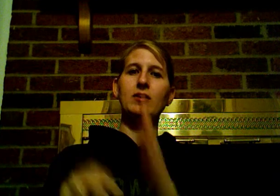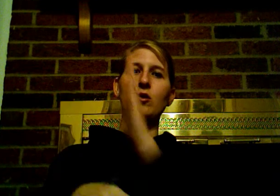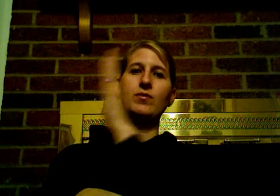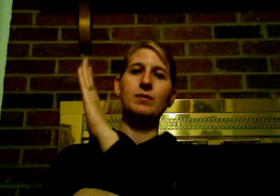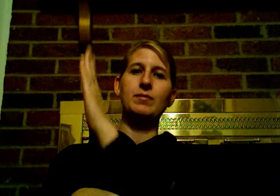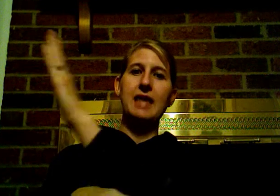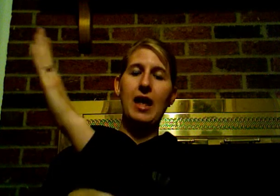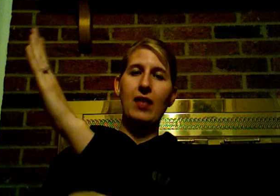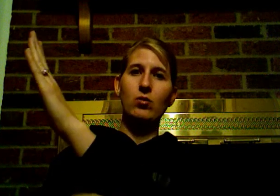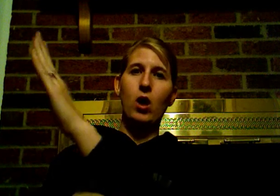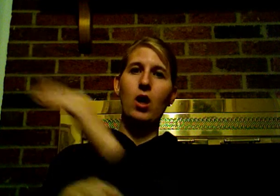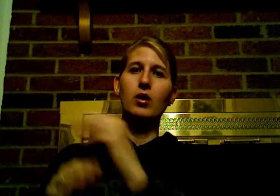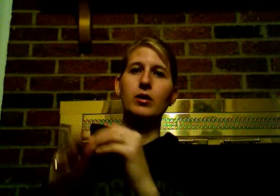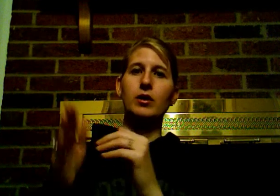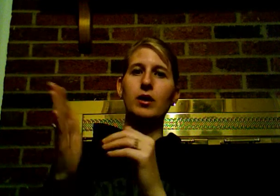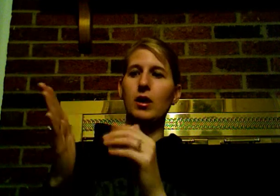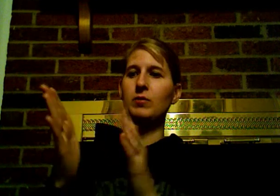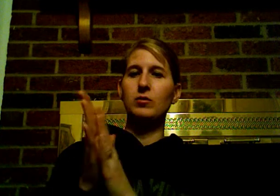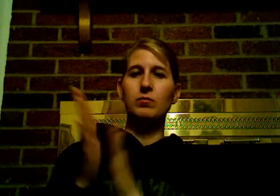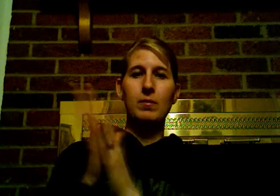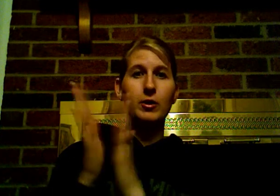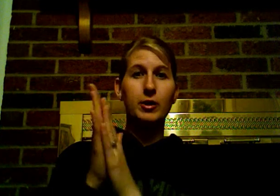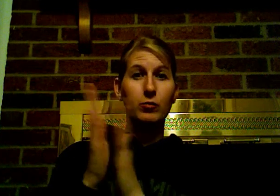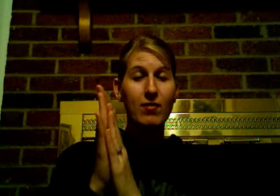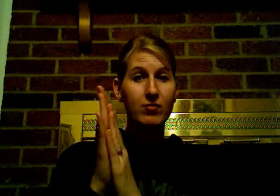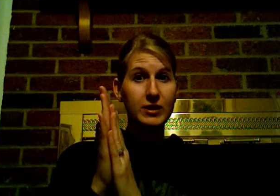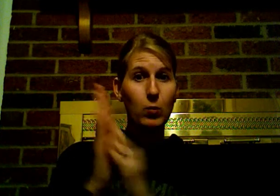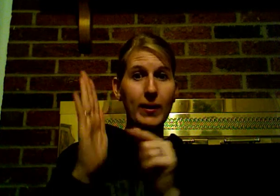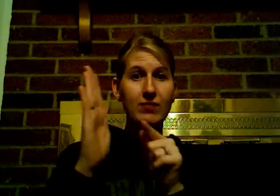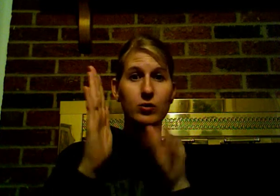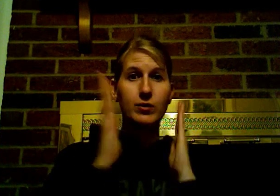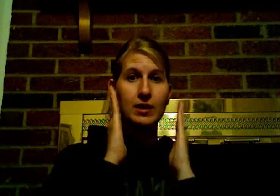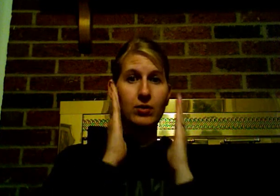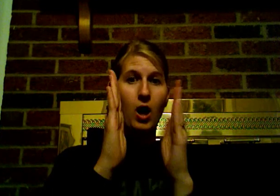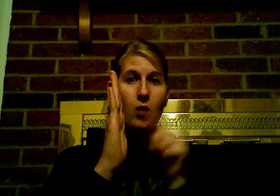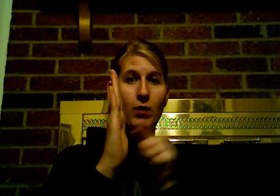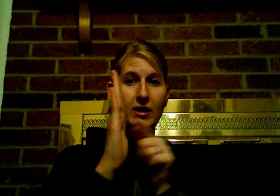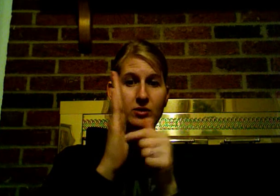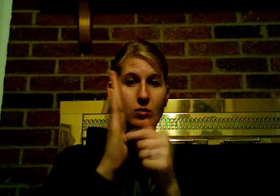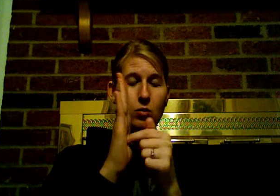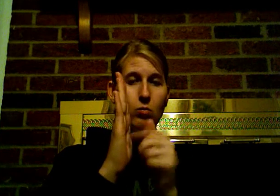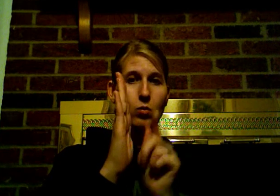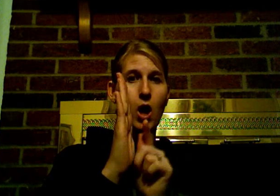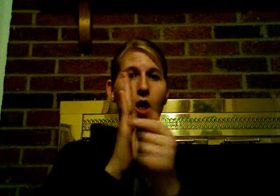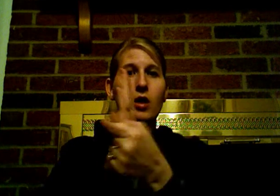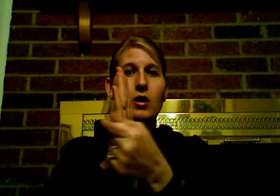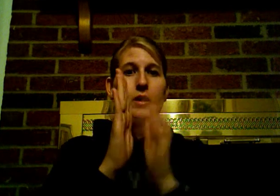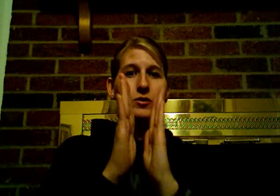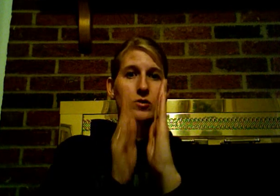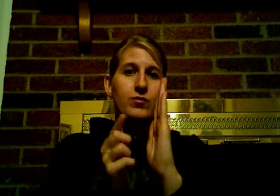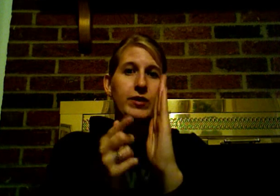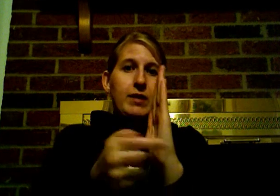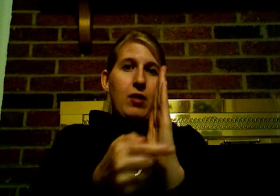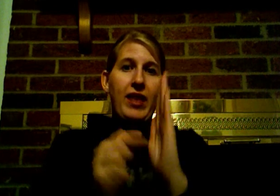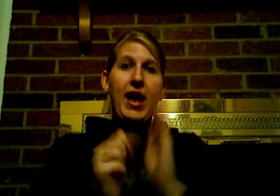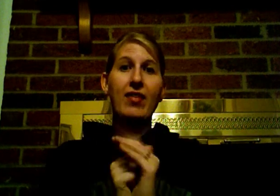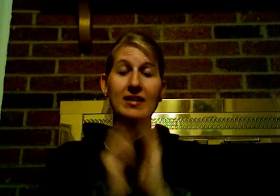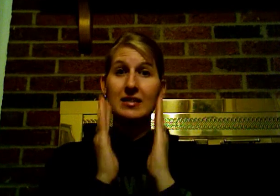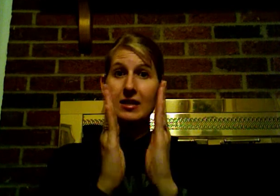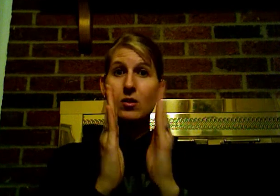if something's on the wall. You remember your reference point. If you're going down the hallway, here's the wall. So don't forget about that. That's still a